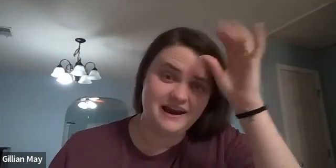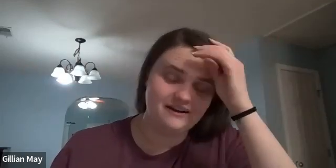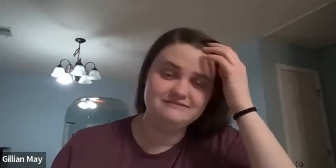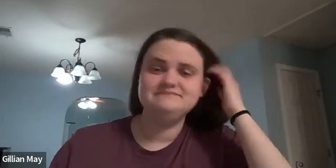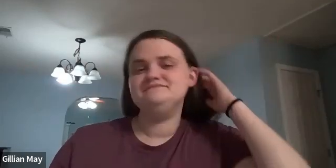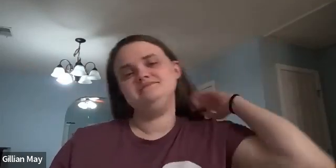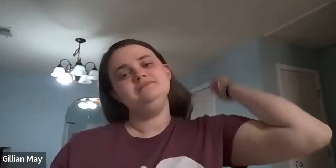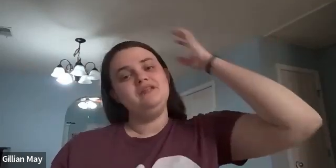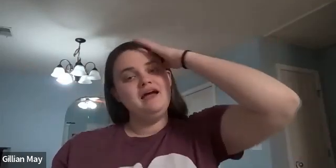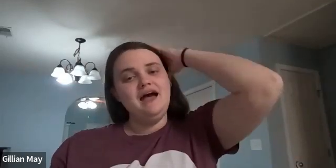hair.